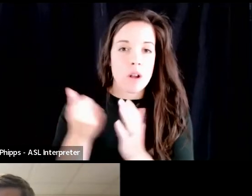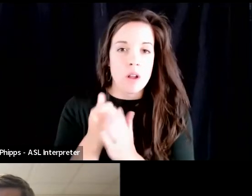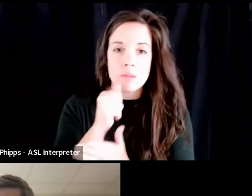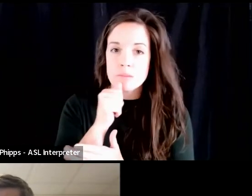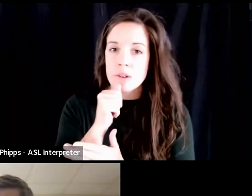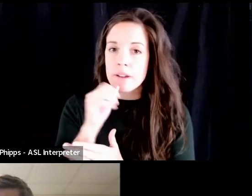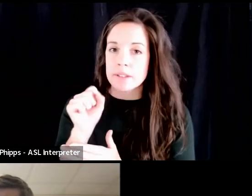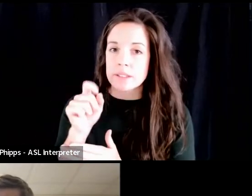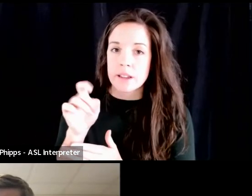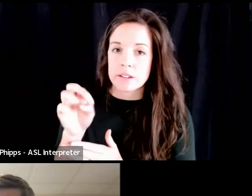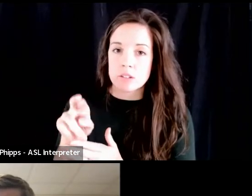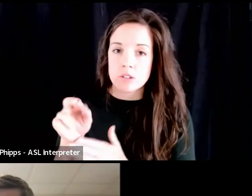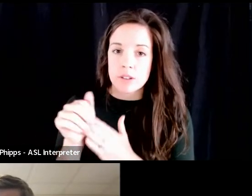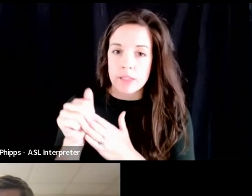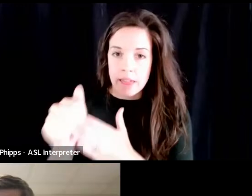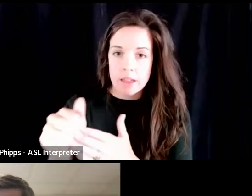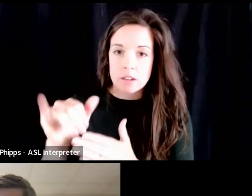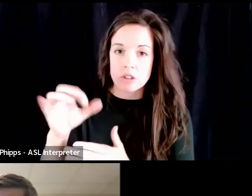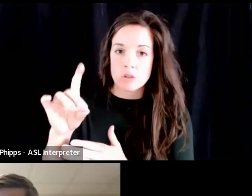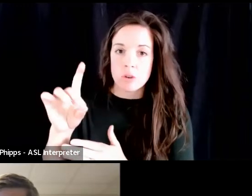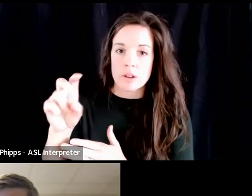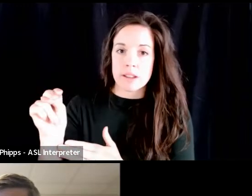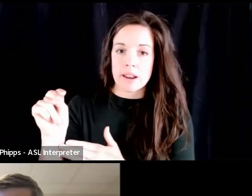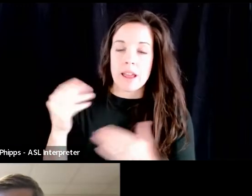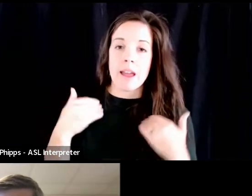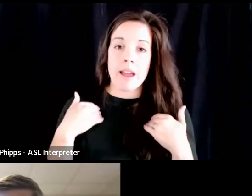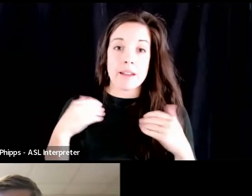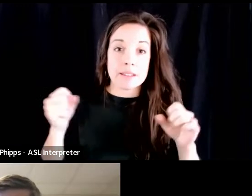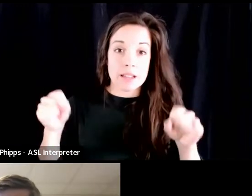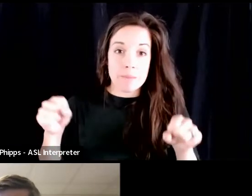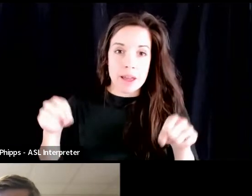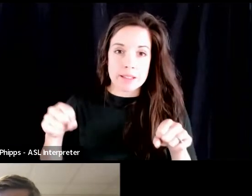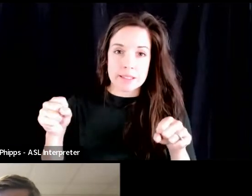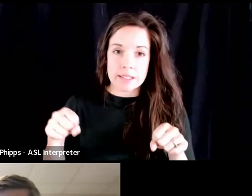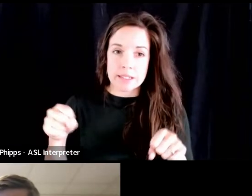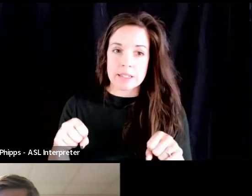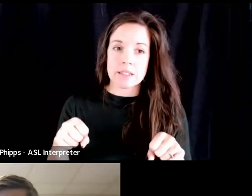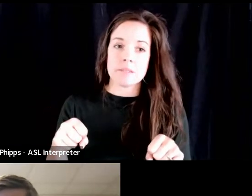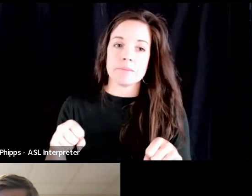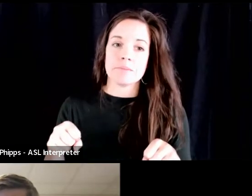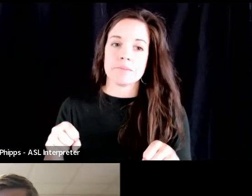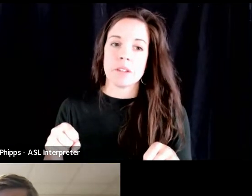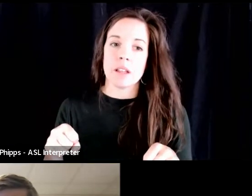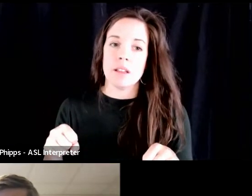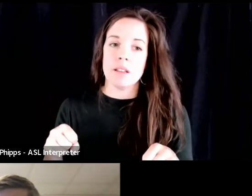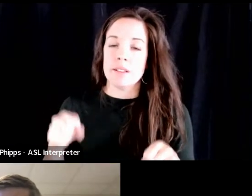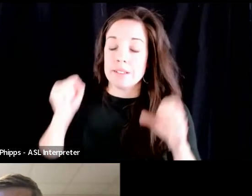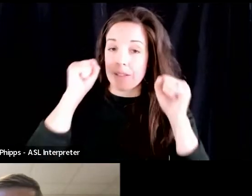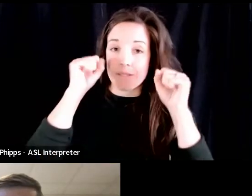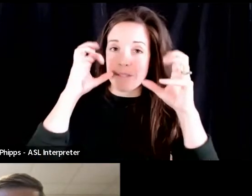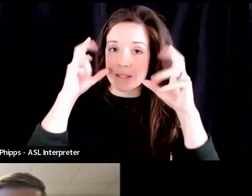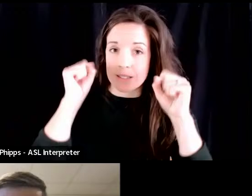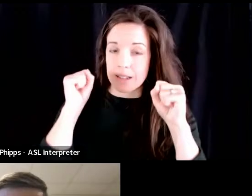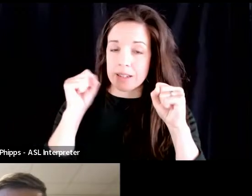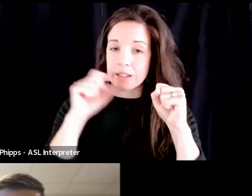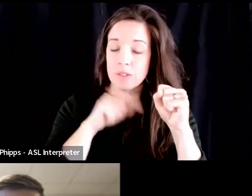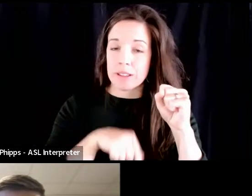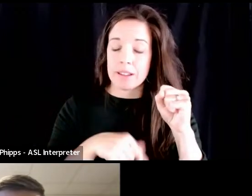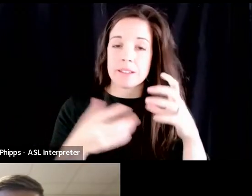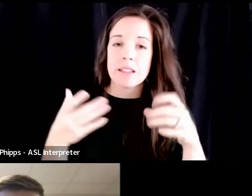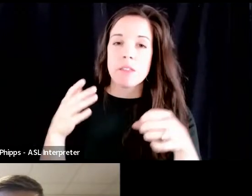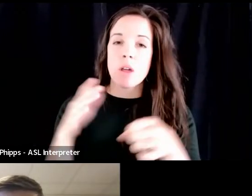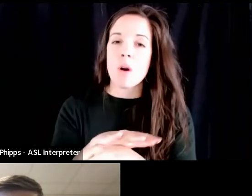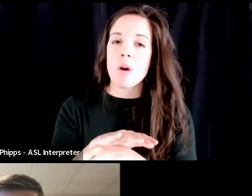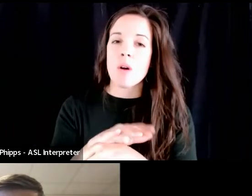sector led, and Jordan has the capacity. In fact, the fascinating thing is that the whole